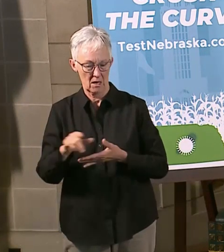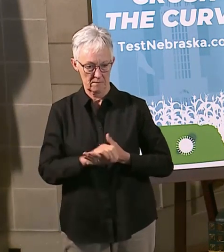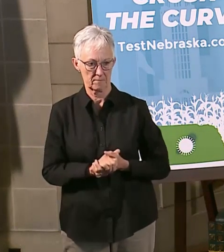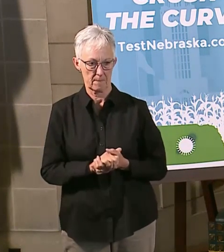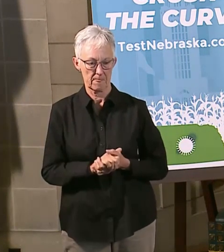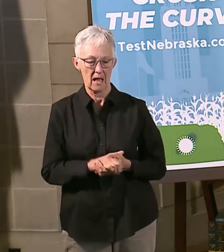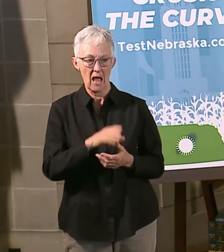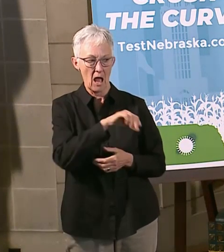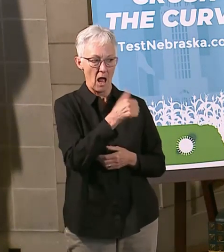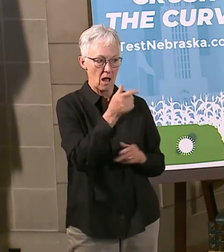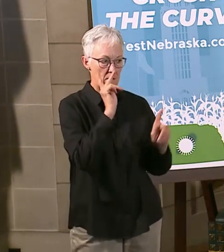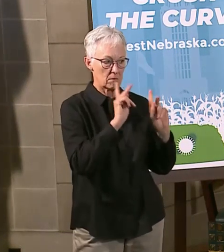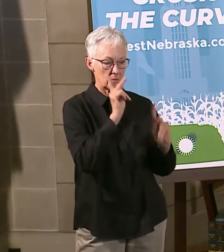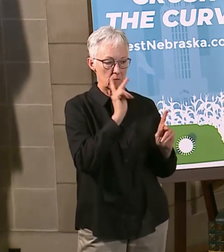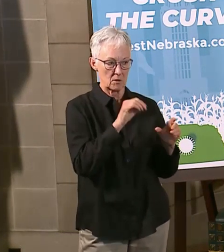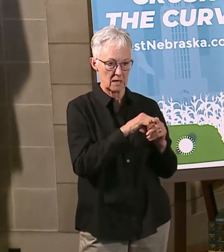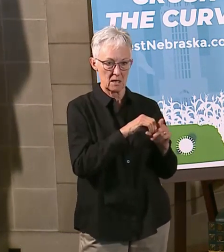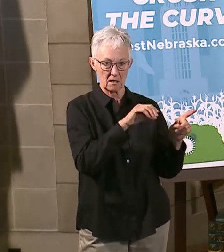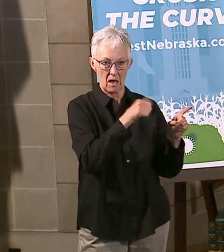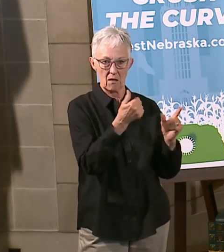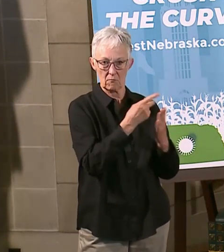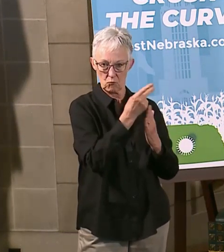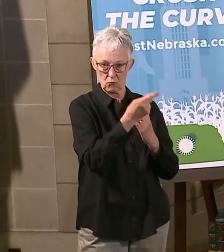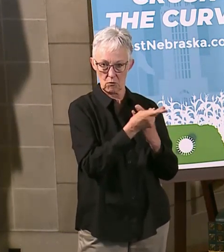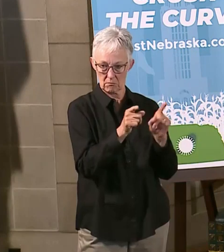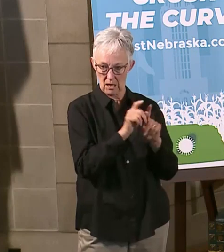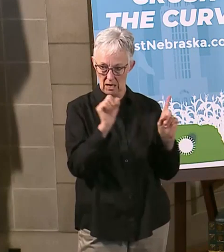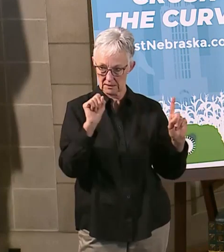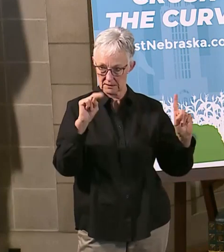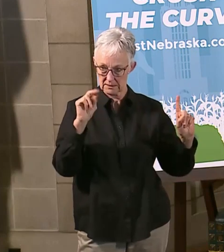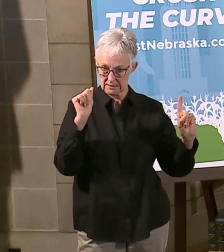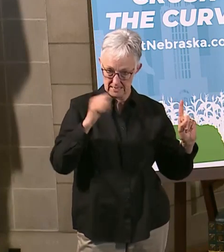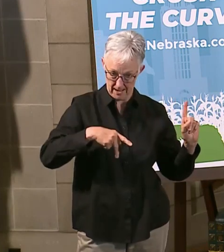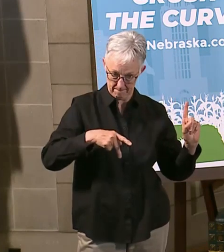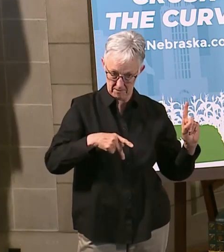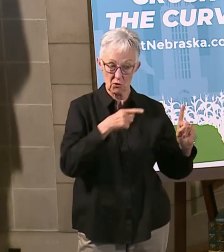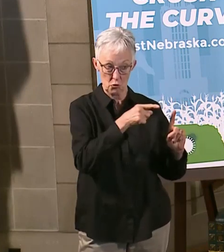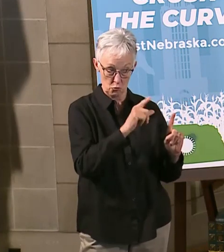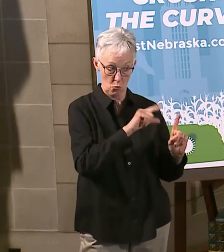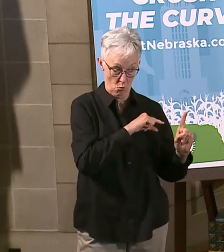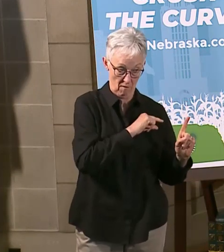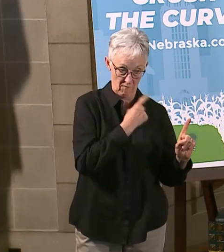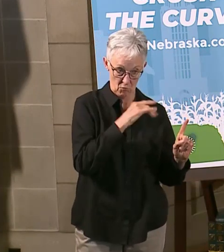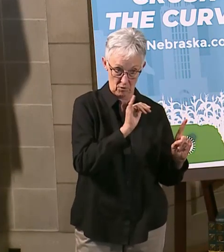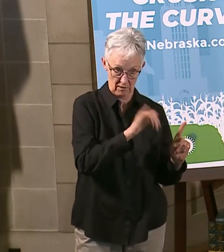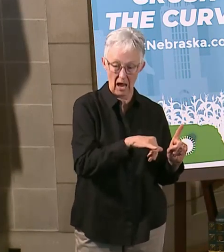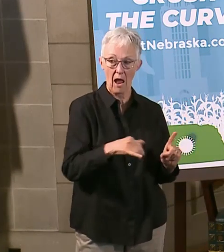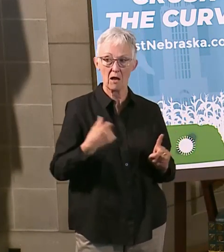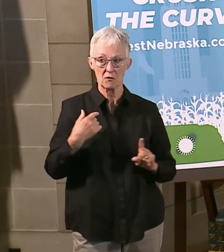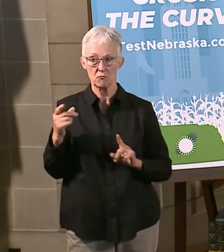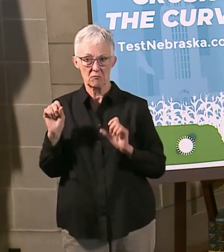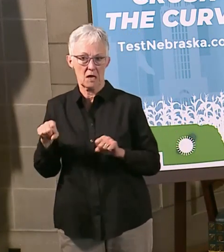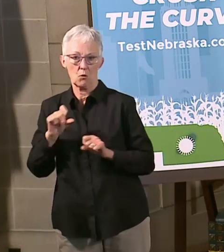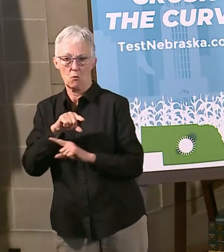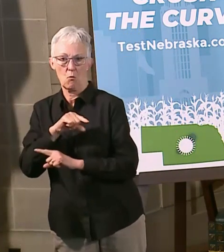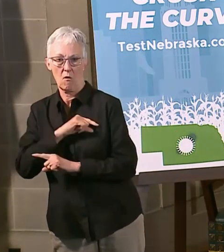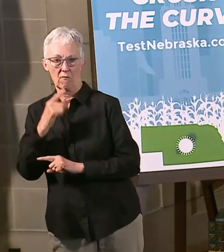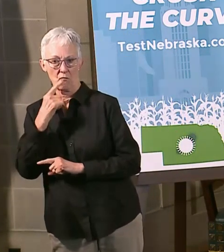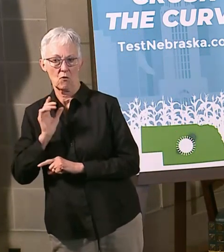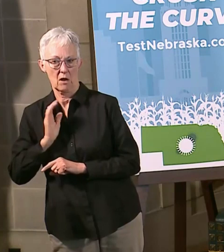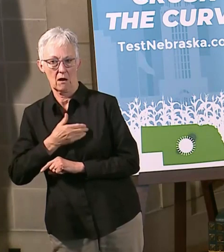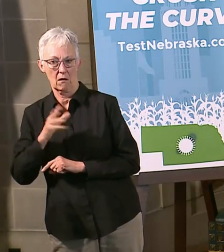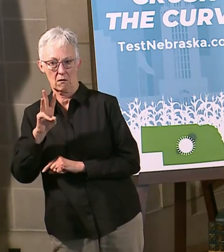or Medicaid are automatically income eligible for WIC. WIC's income guidelines are generous, and some families may qualify without even realizing